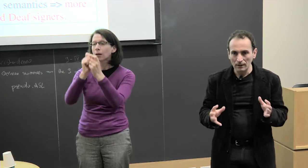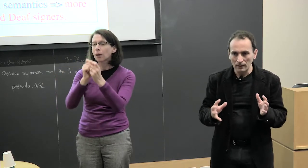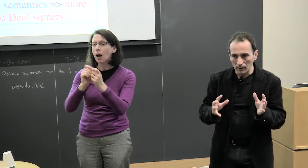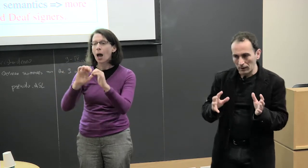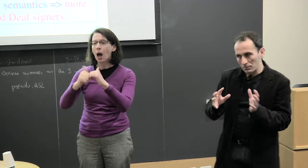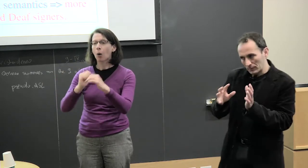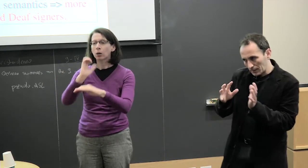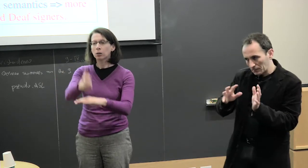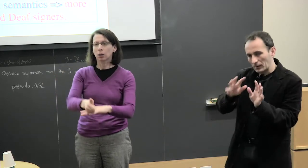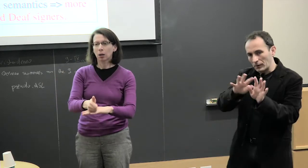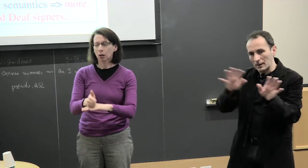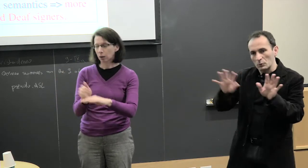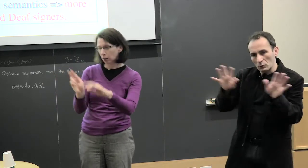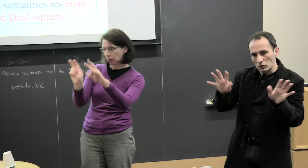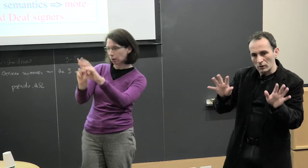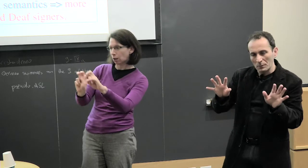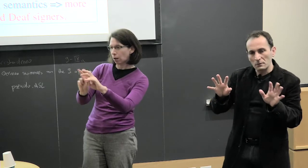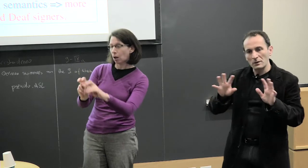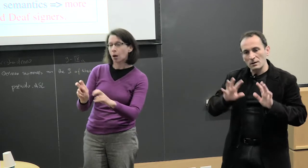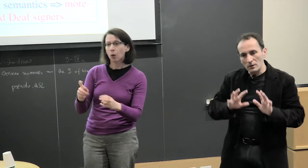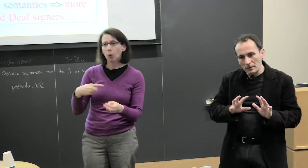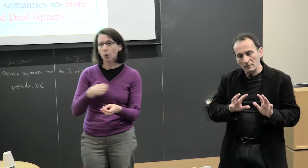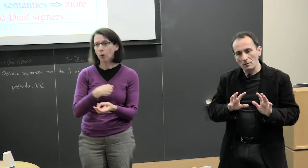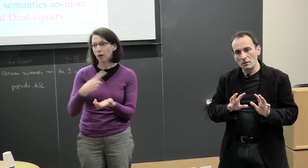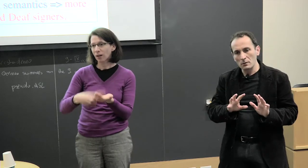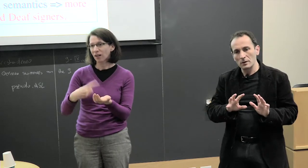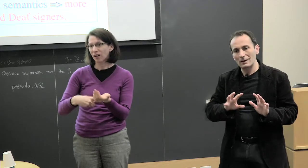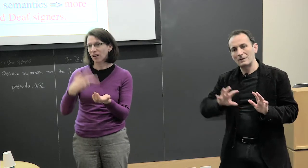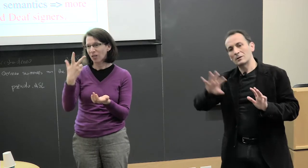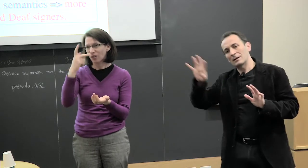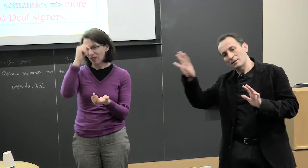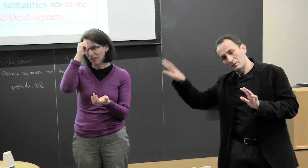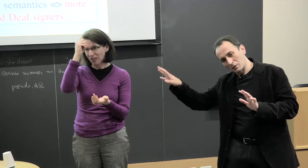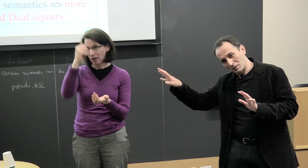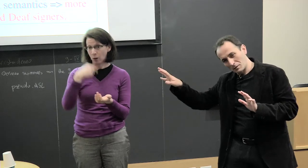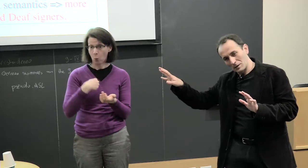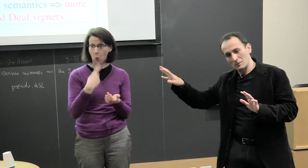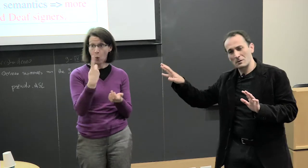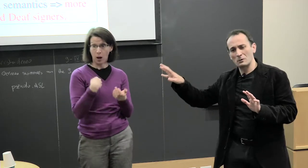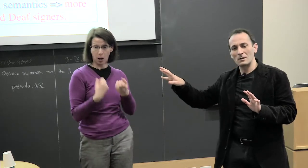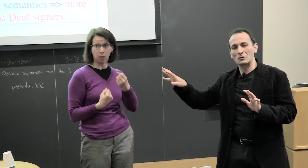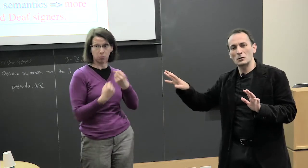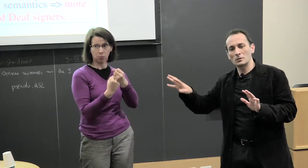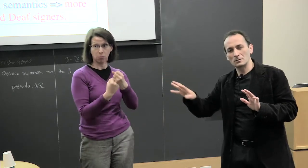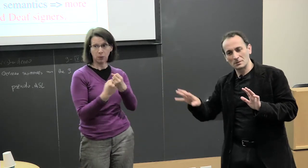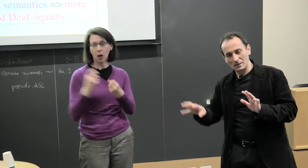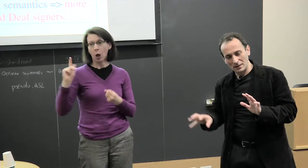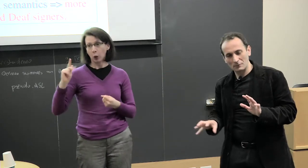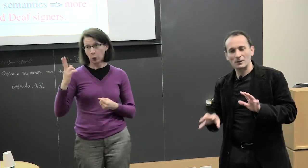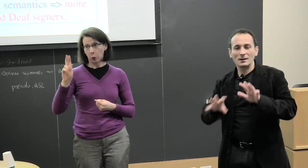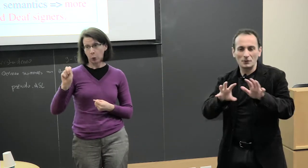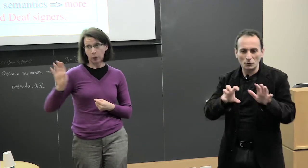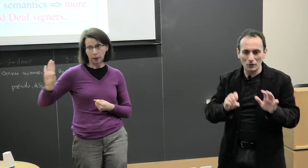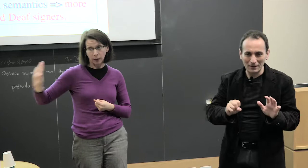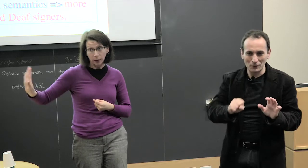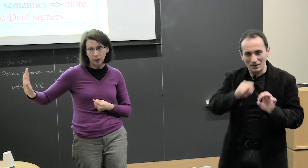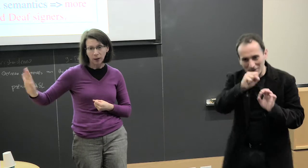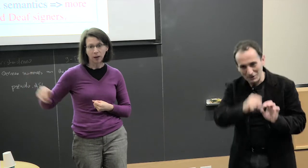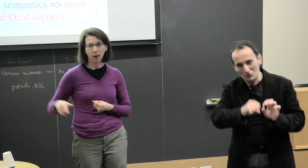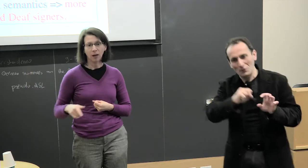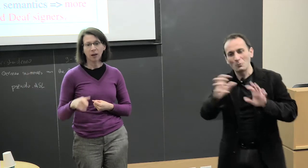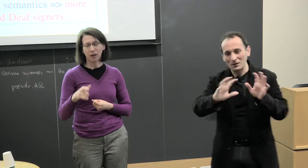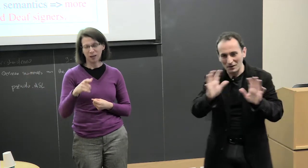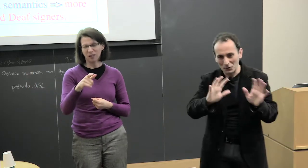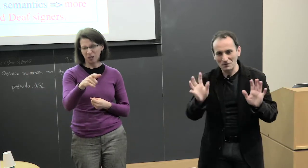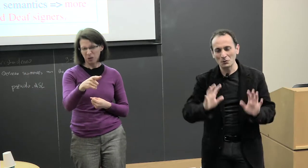implementation. Again, we're talking about three theories. The theory I advocated, this theory that you advocated, and you were